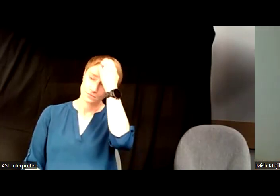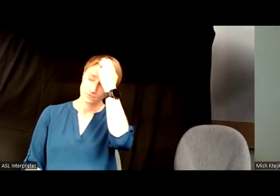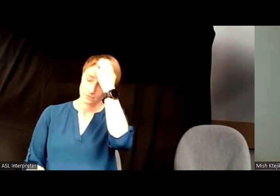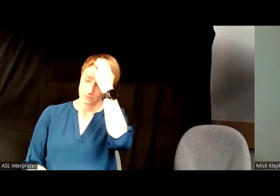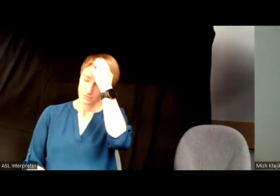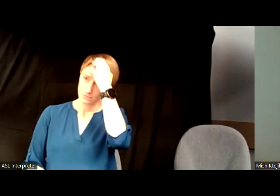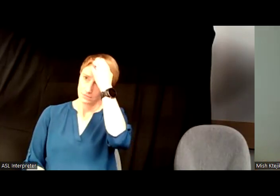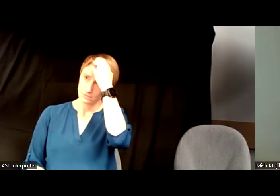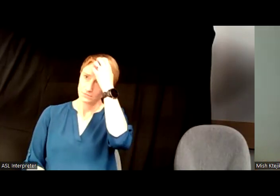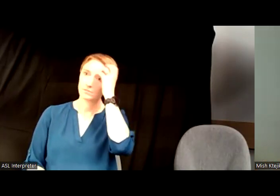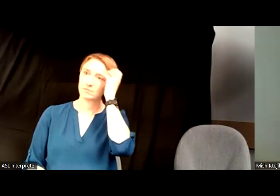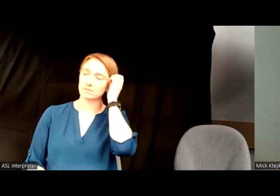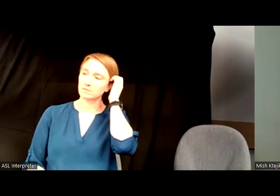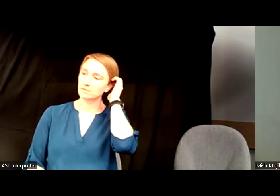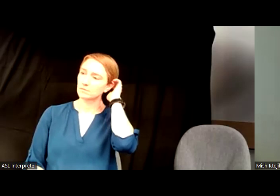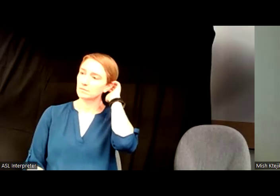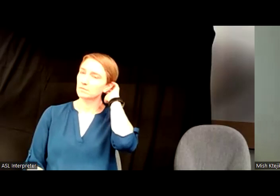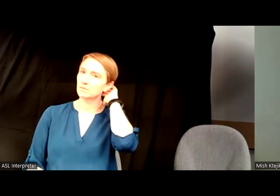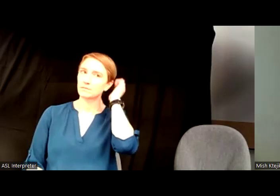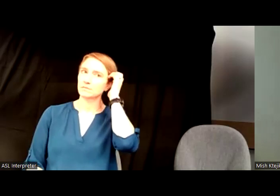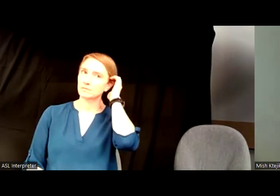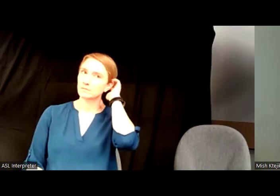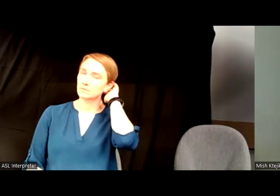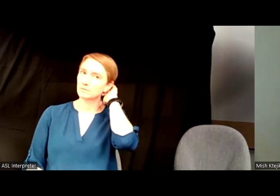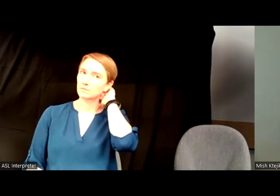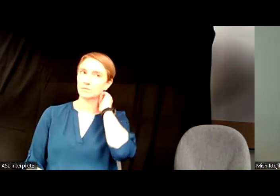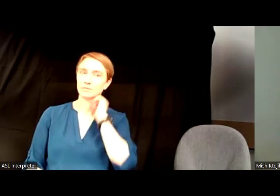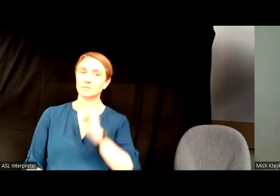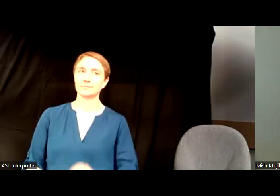the event? Who's talking? That was Mish. Oh.